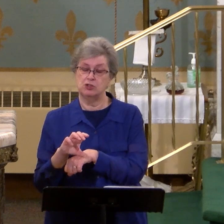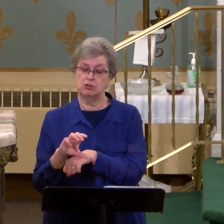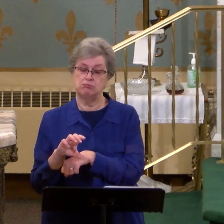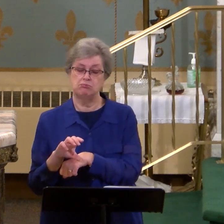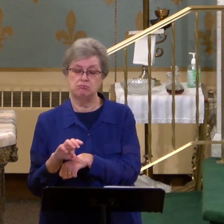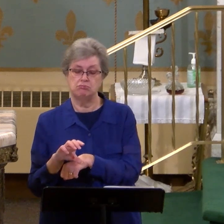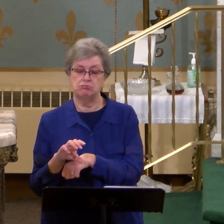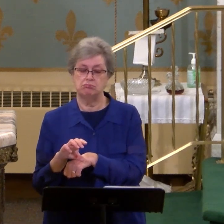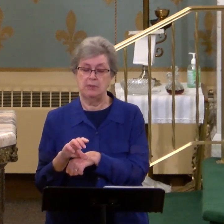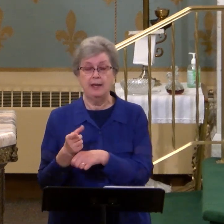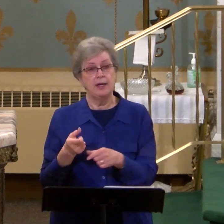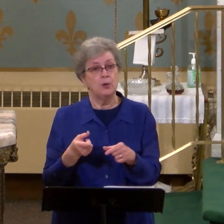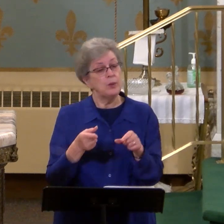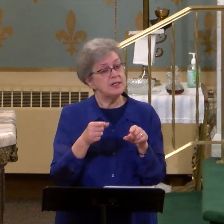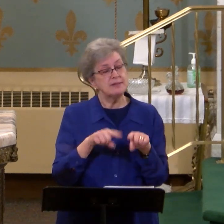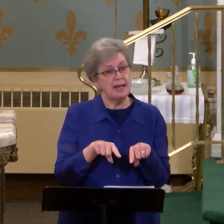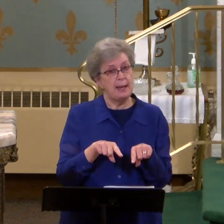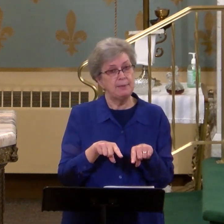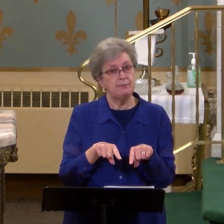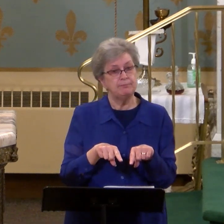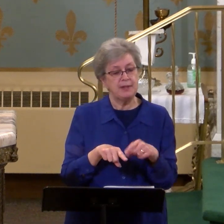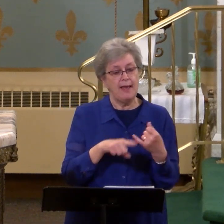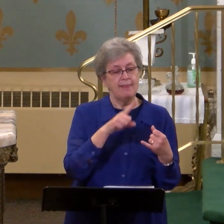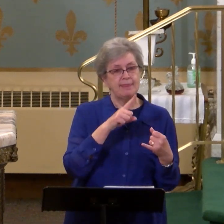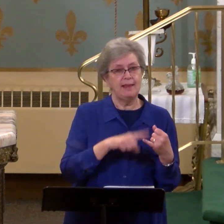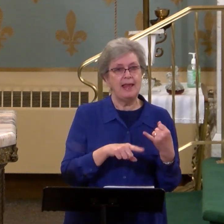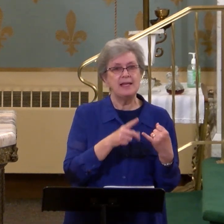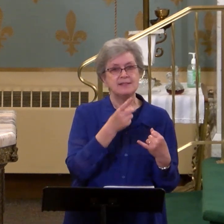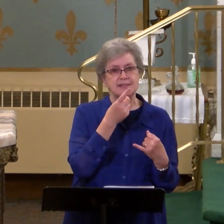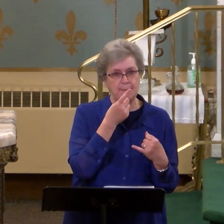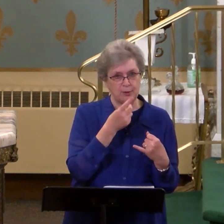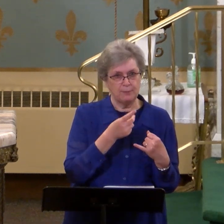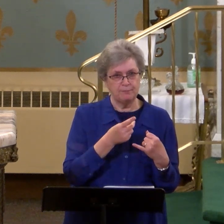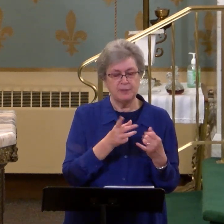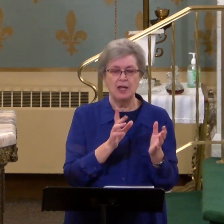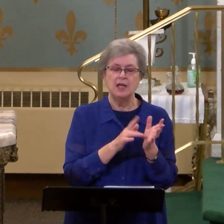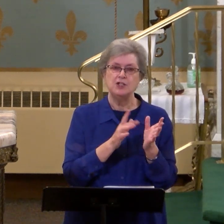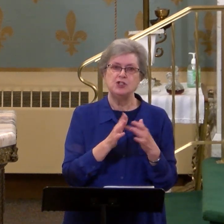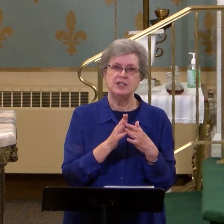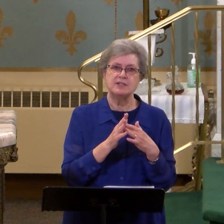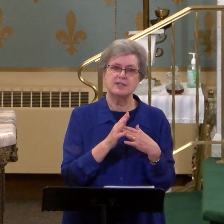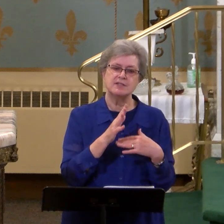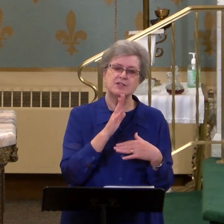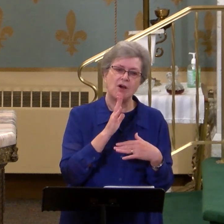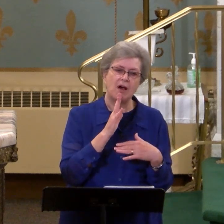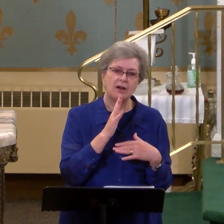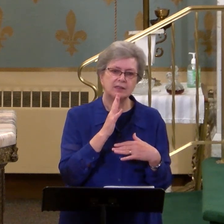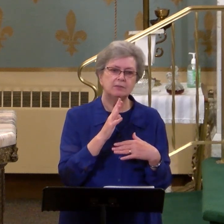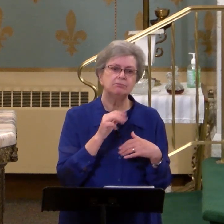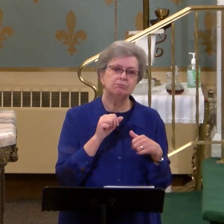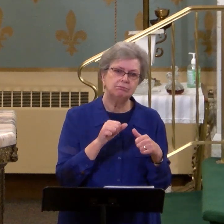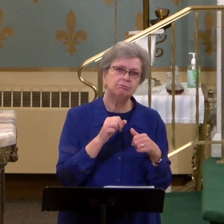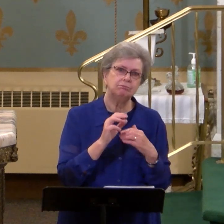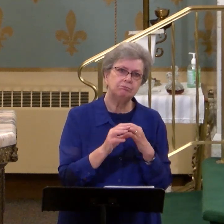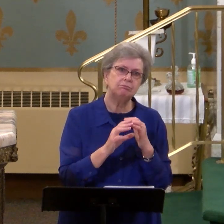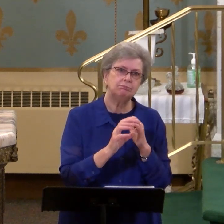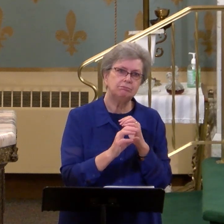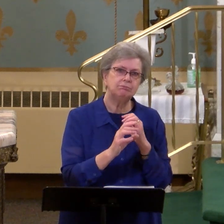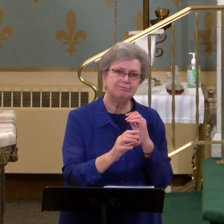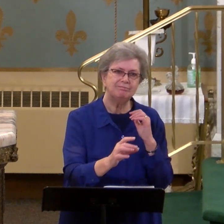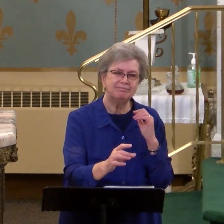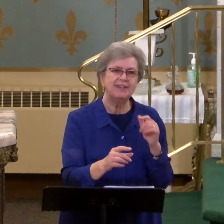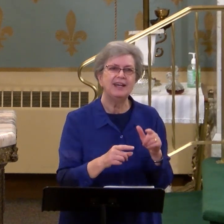takes place at the Last Supper when Jesus gives a very long discourse. And this is